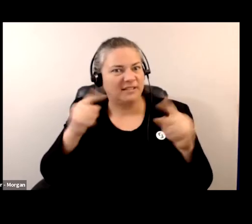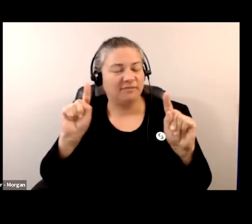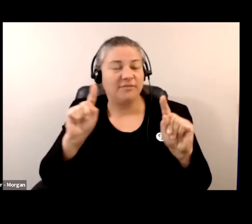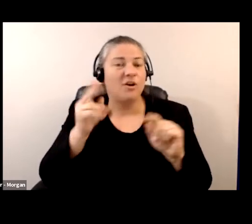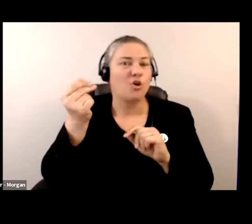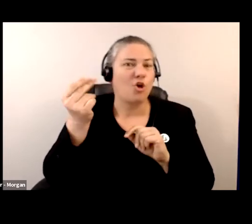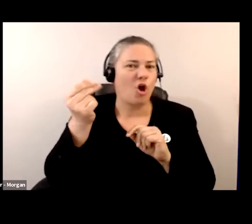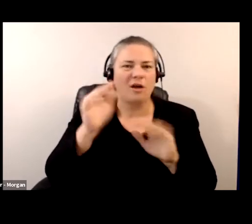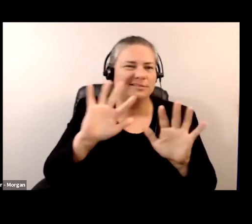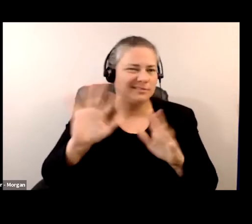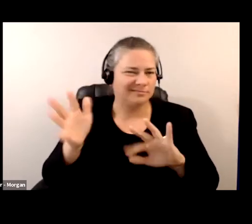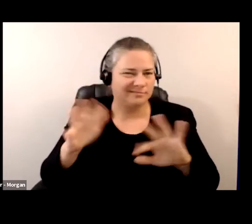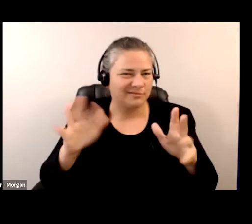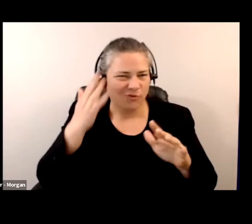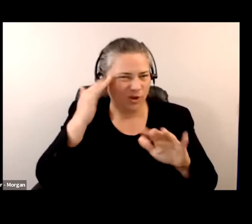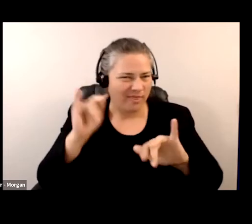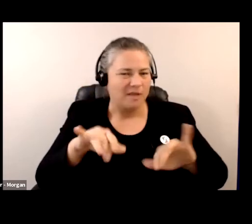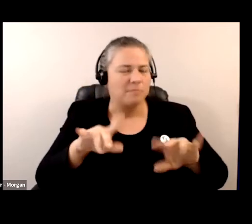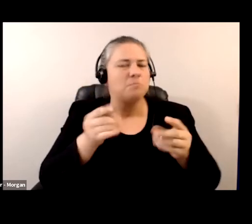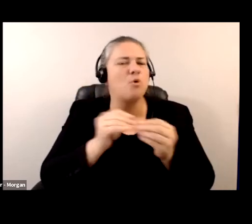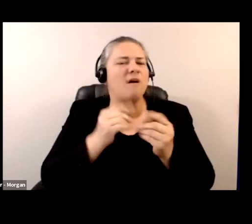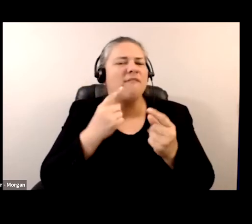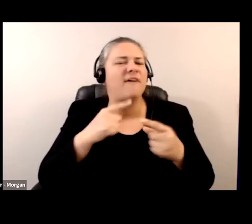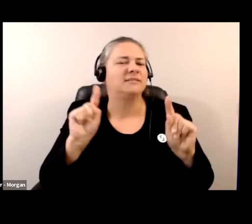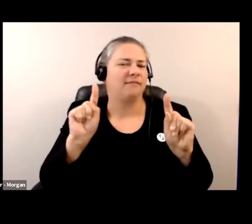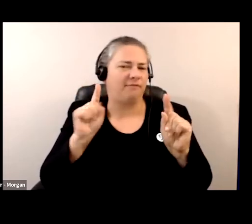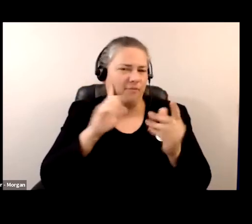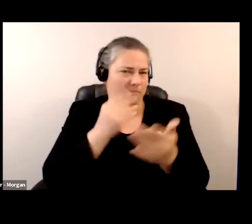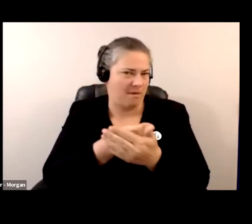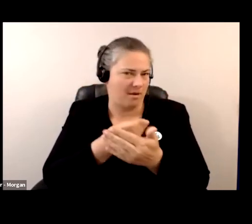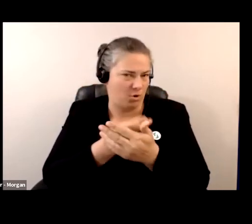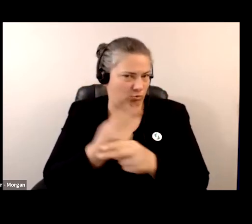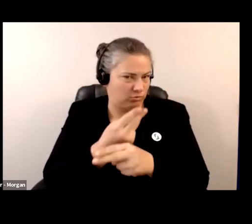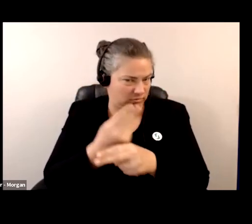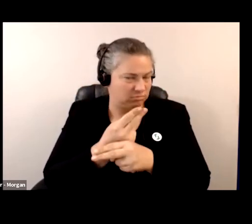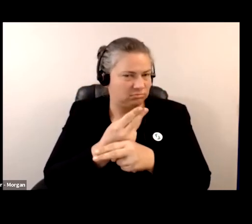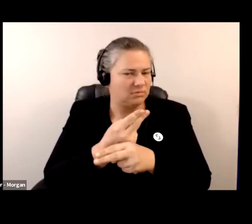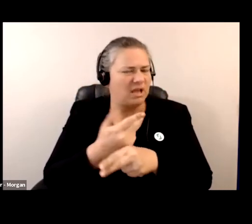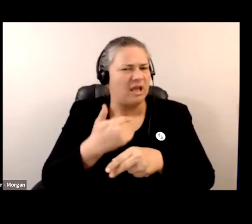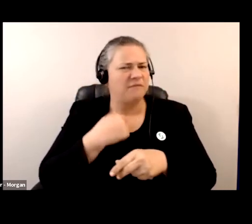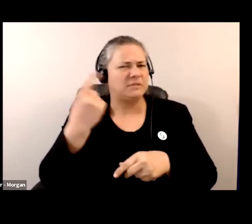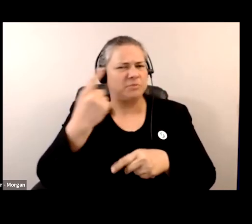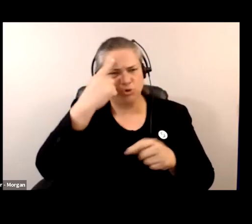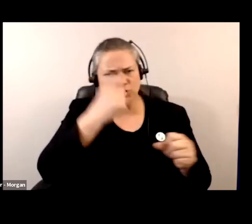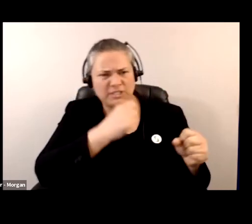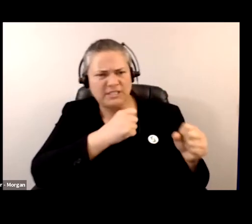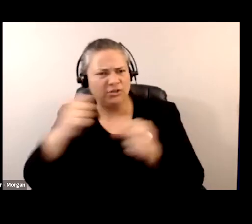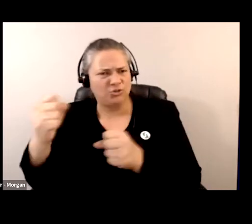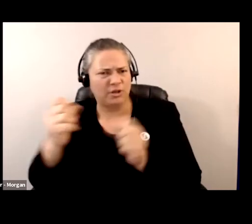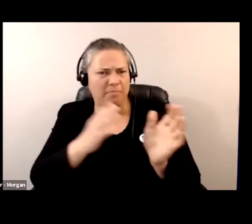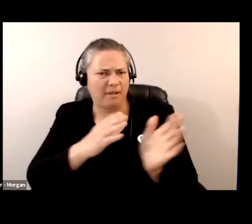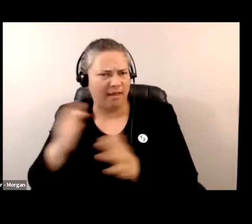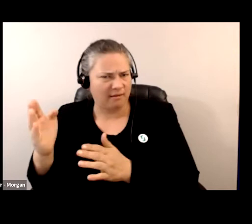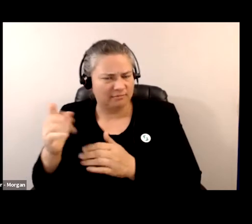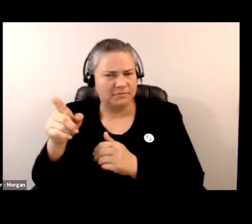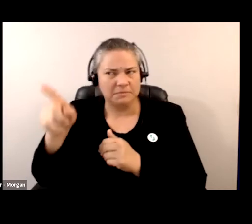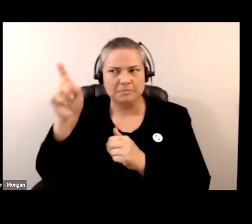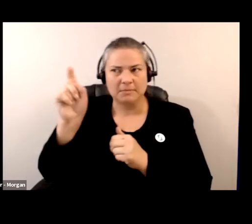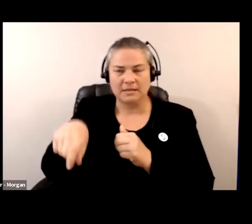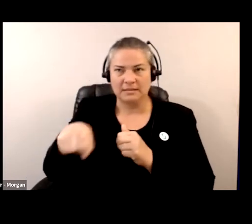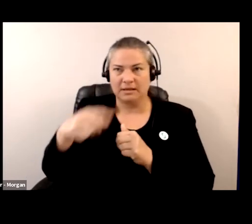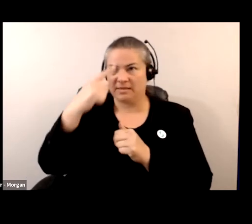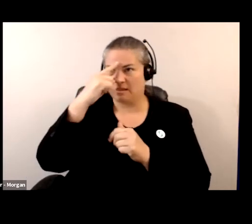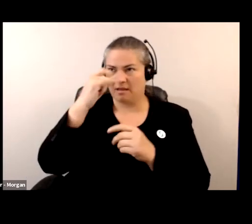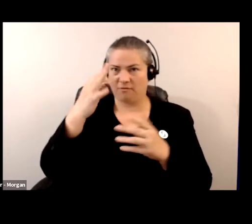cost, is to have a strategic plan that helps discipline the trade-offs that are going to have